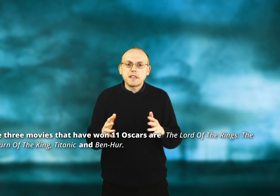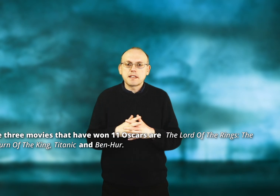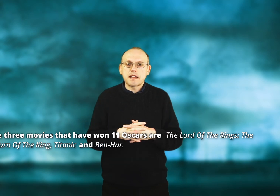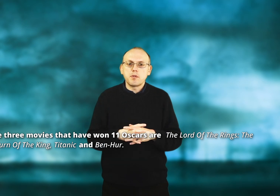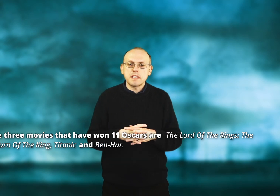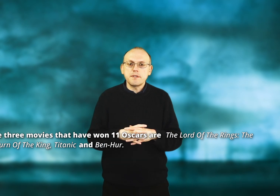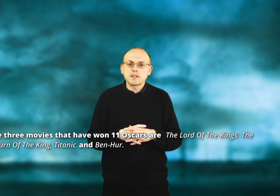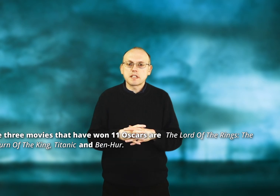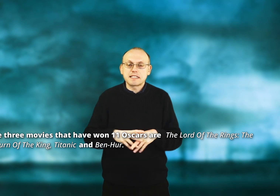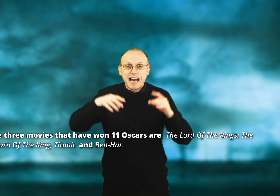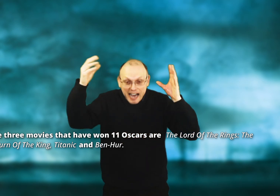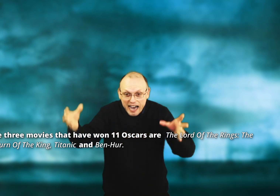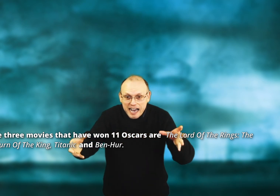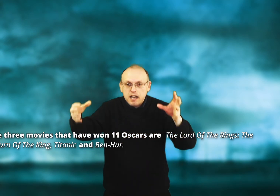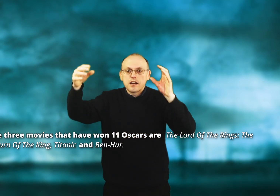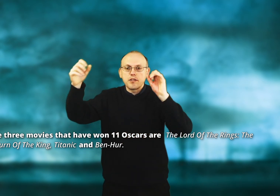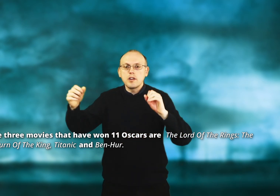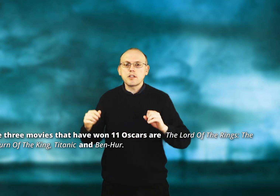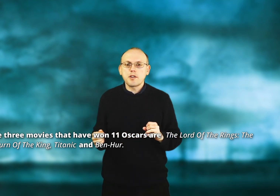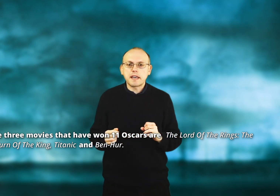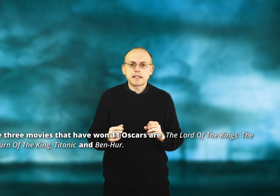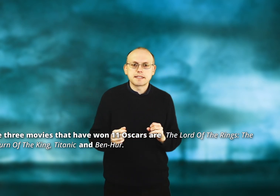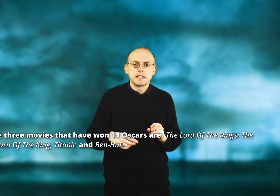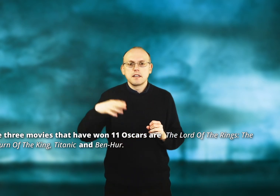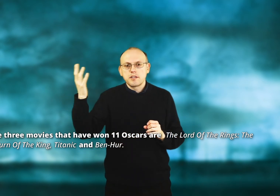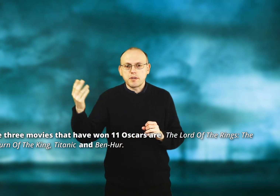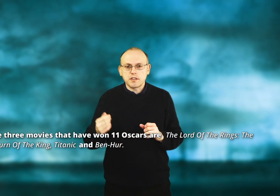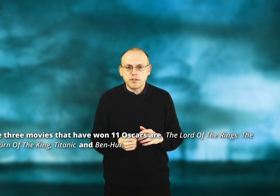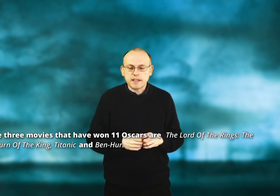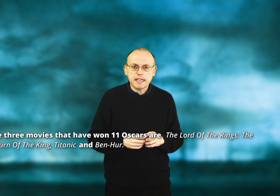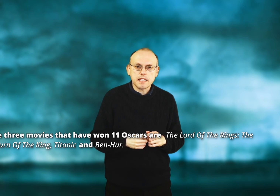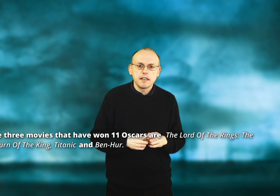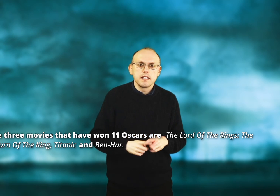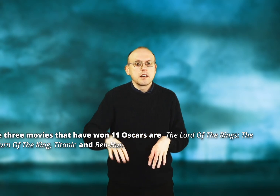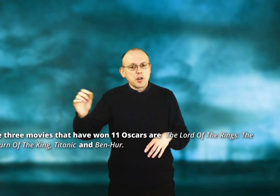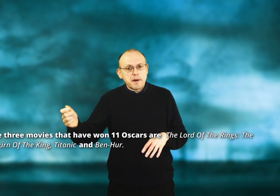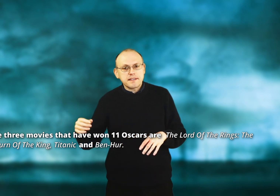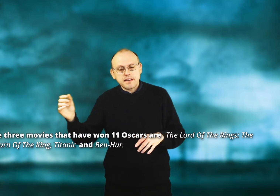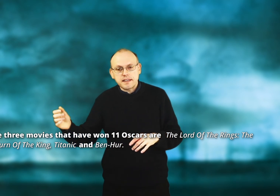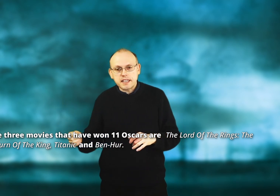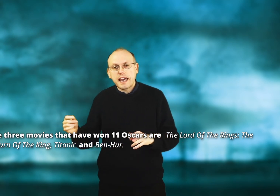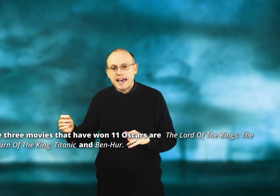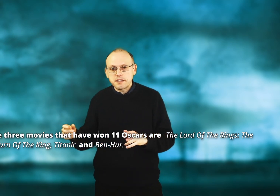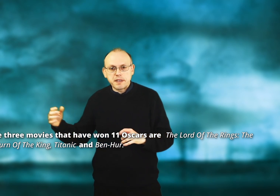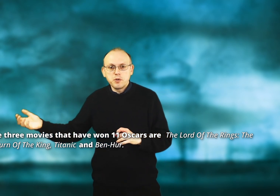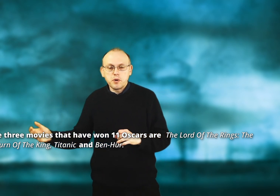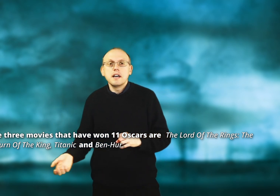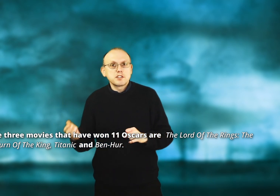that have won 11 Oscars are The Lord of the Rings, The Return of the King, comma, Titanic, and Ben-Hur. So we don't